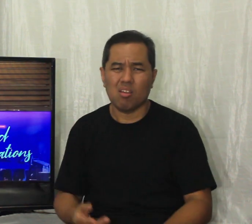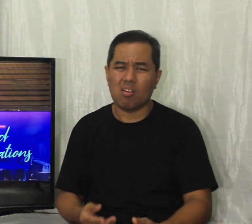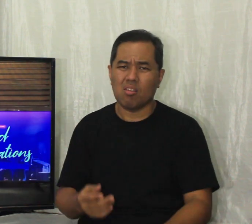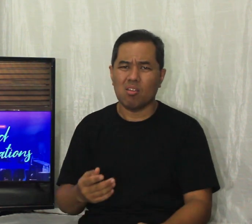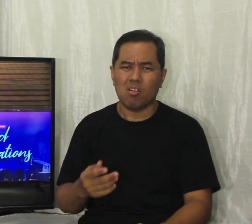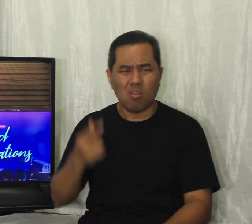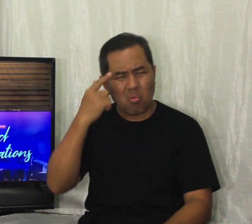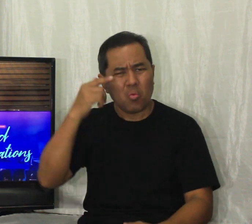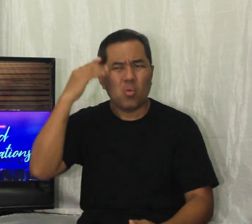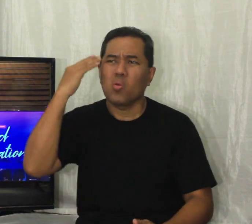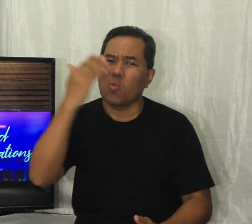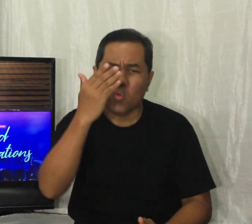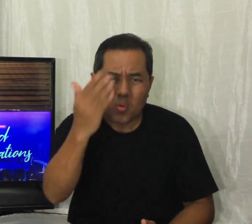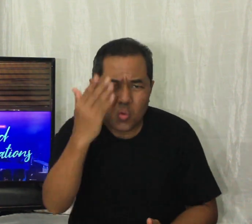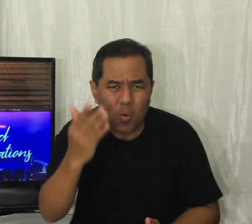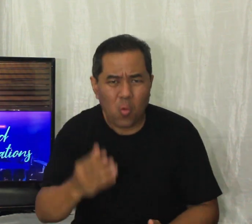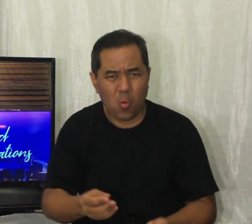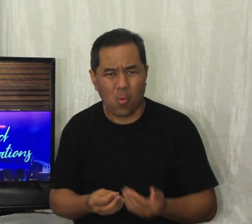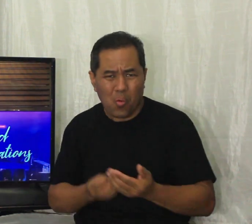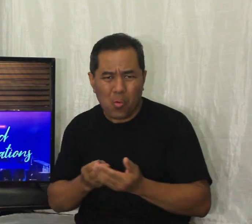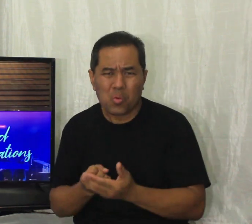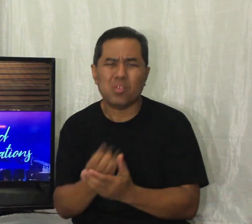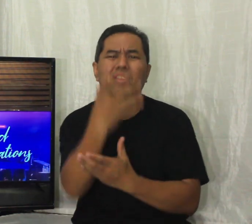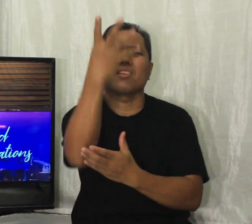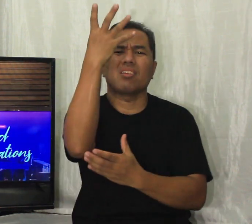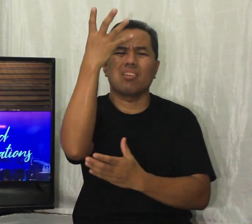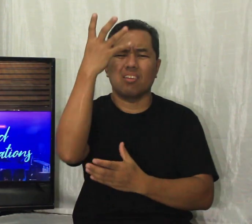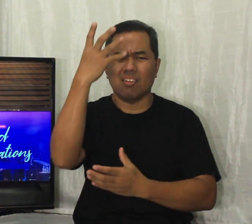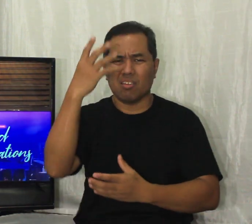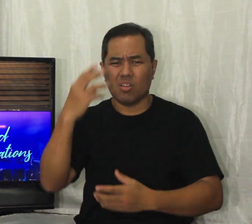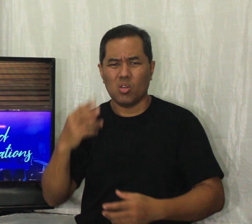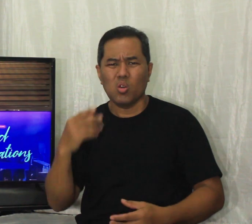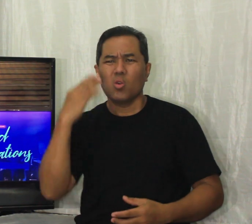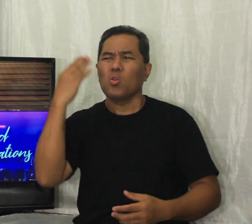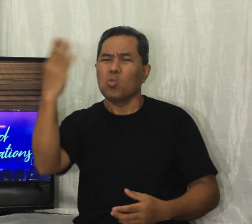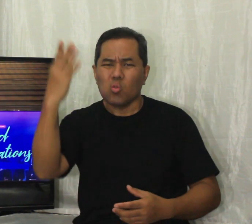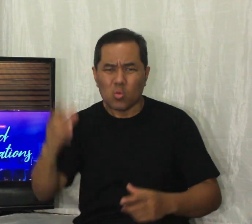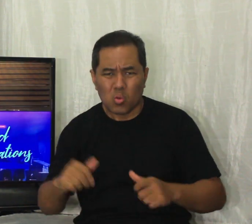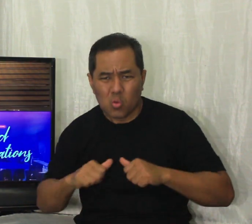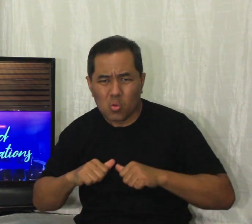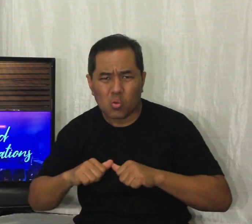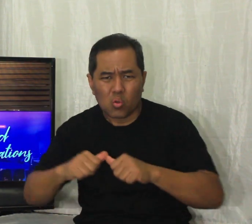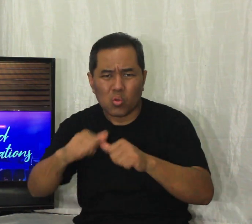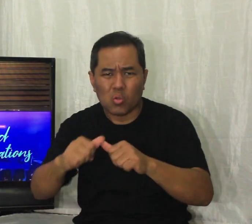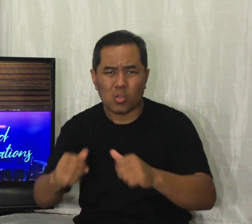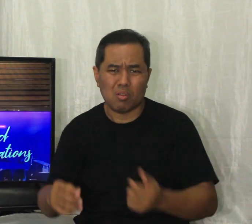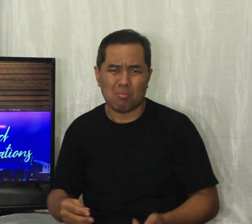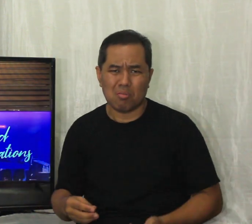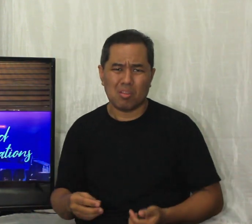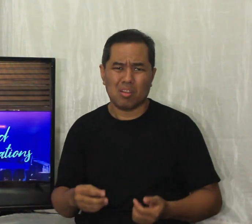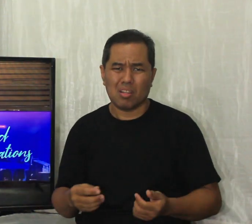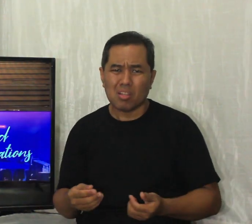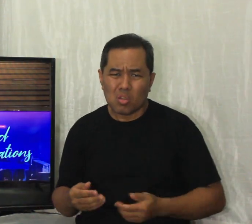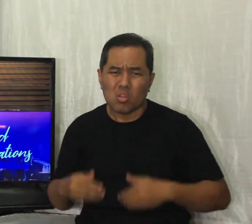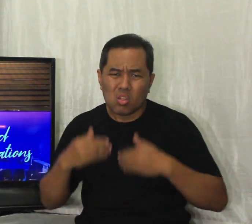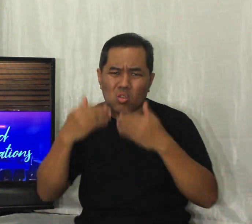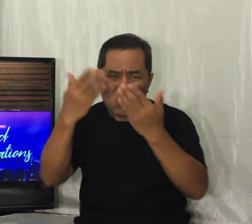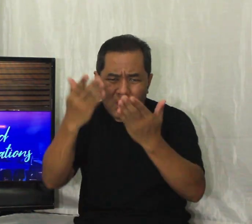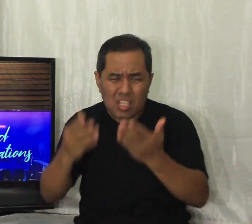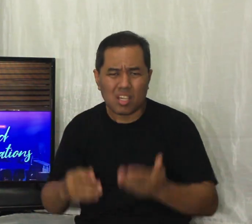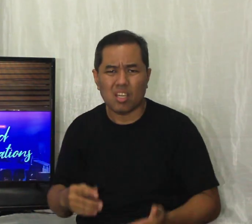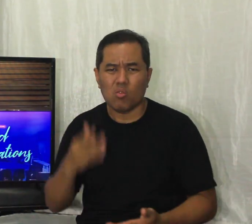In spite of the crisis that we are facing, you keep on extending your financial support,